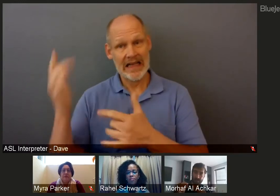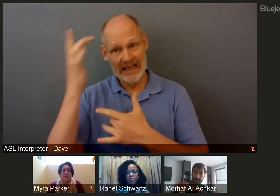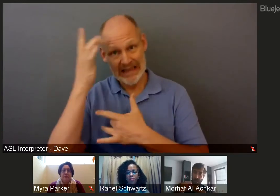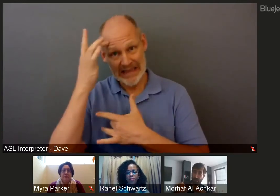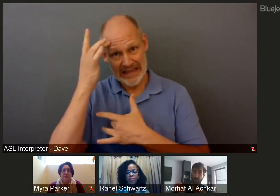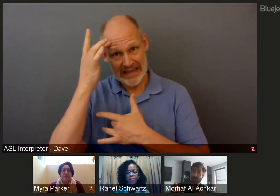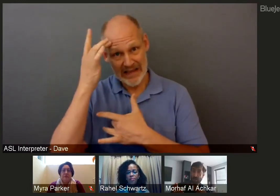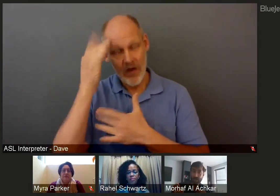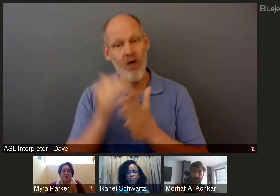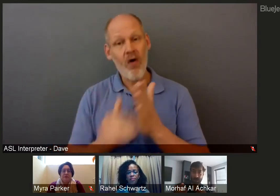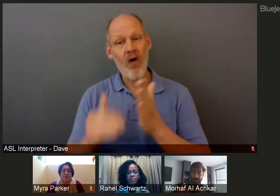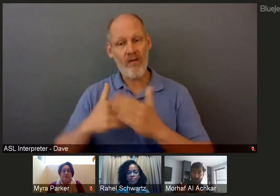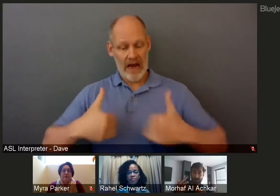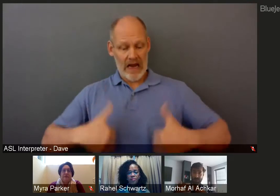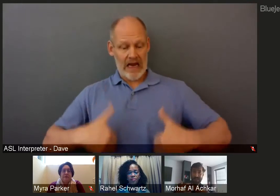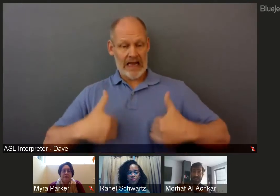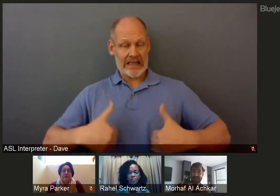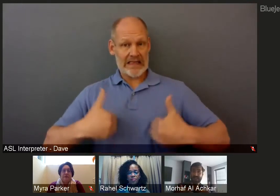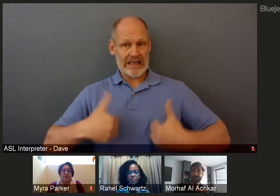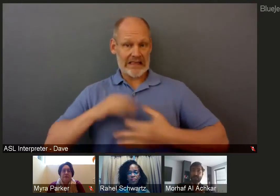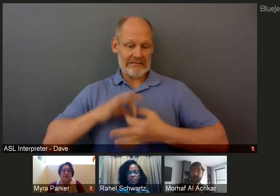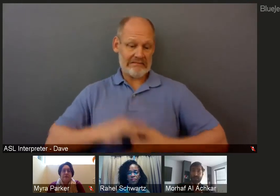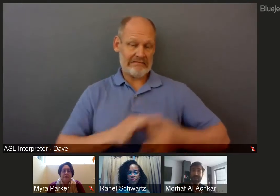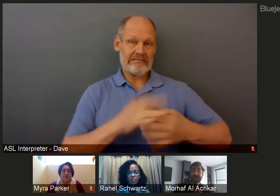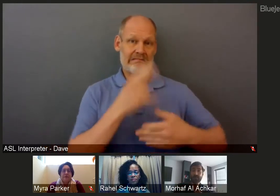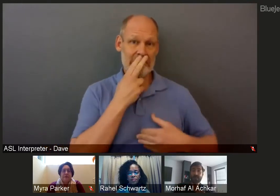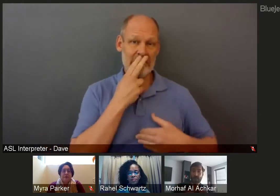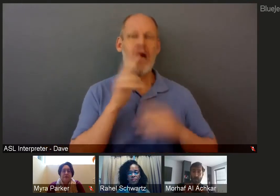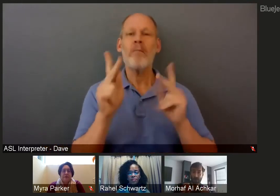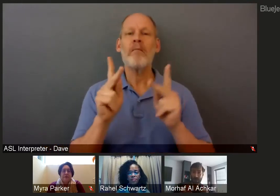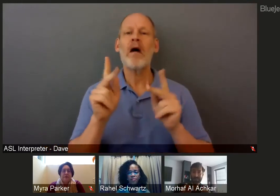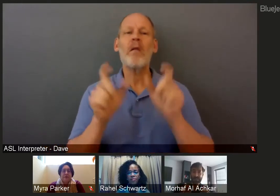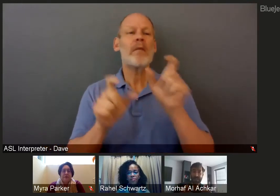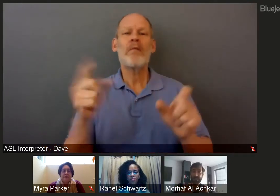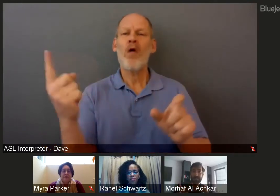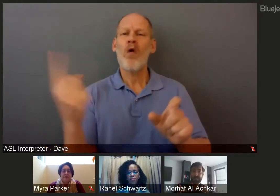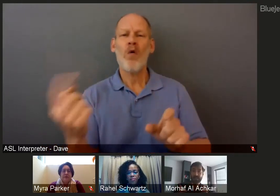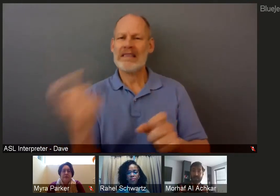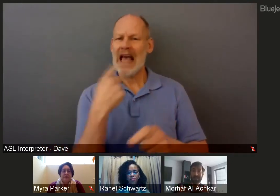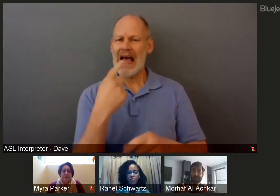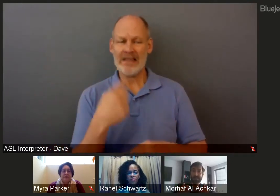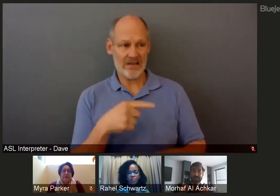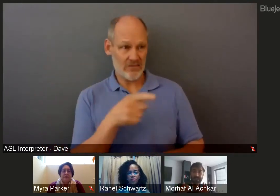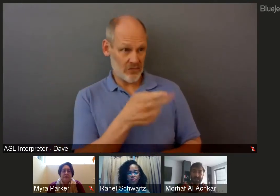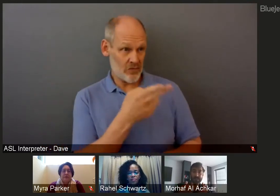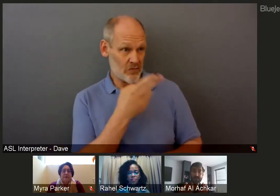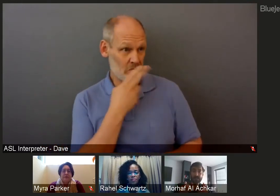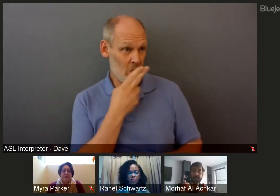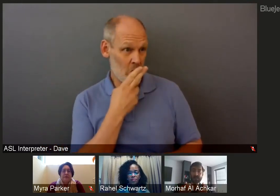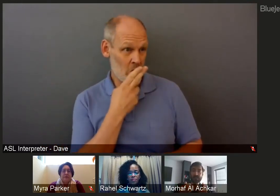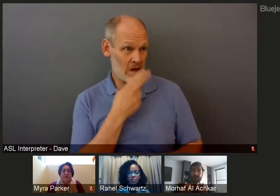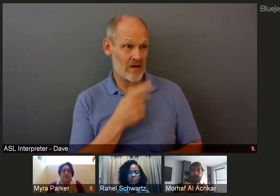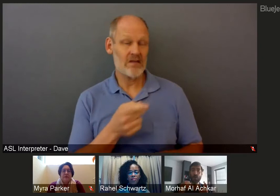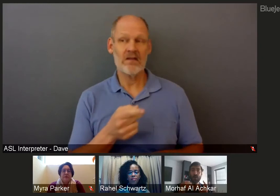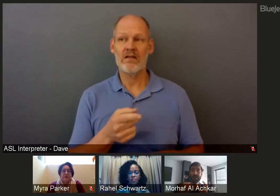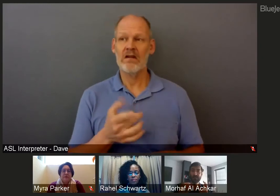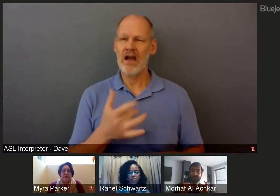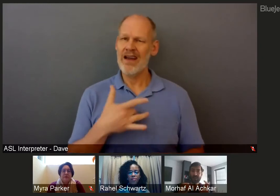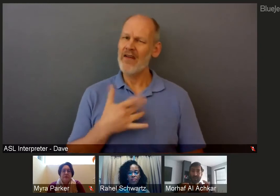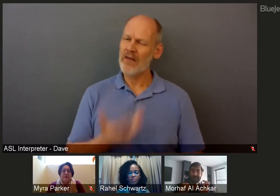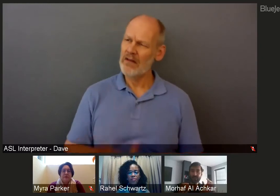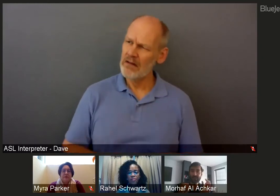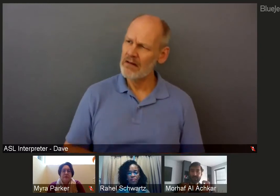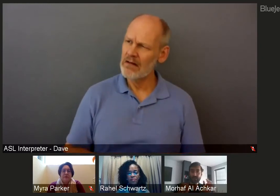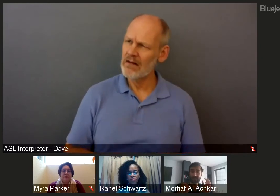smoking. So, have you smoked? That's a question I get asked all the time when I say I developed lung cancer. It's as if the person wants